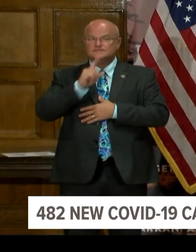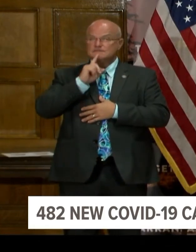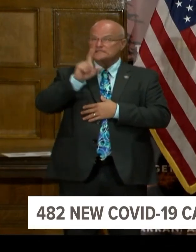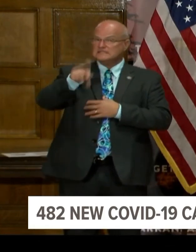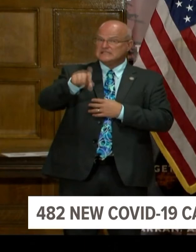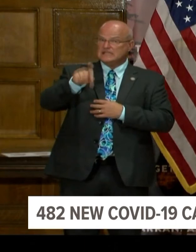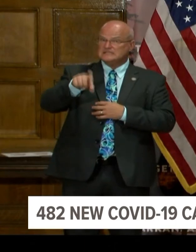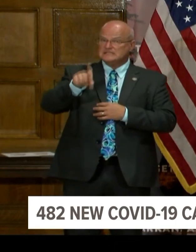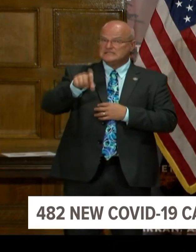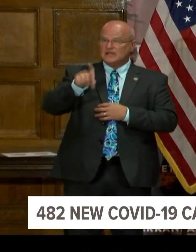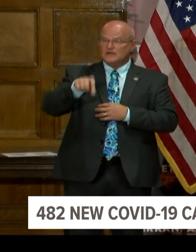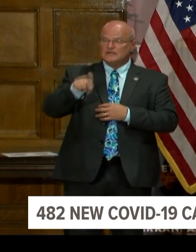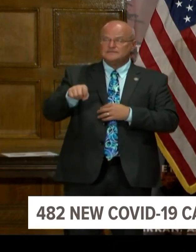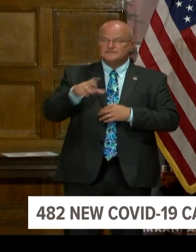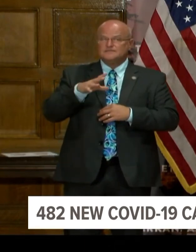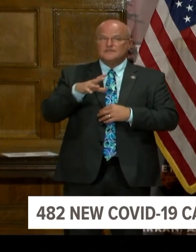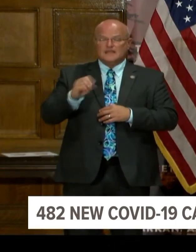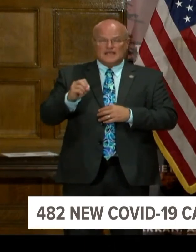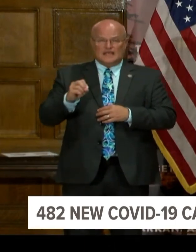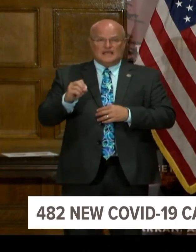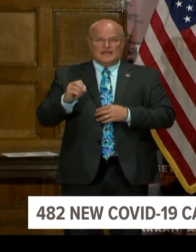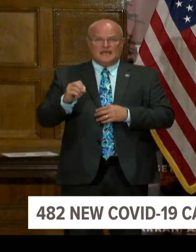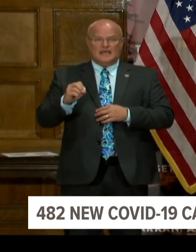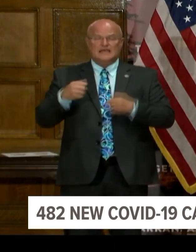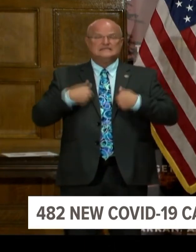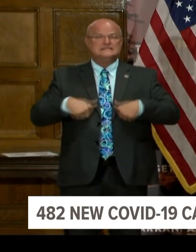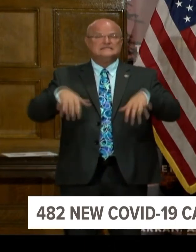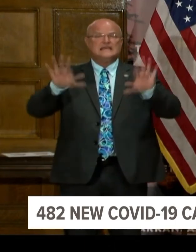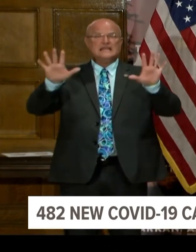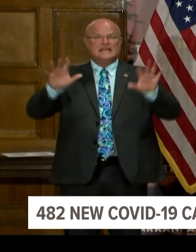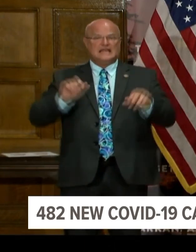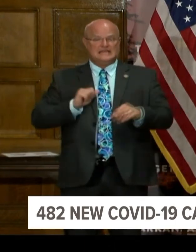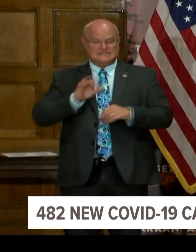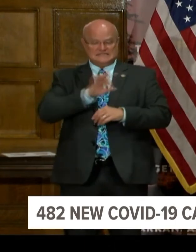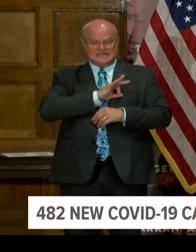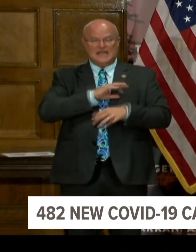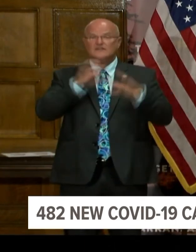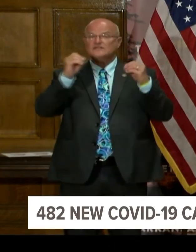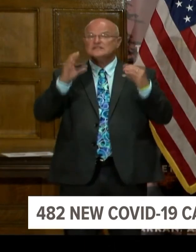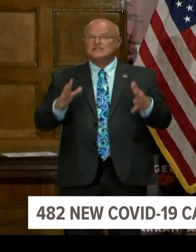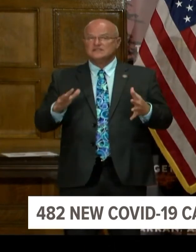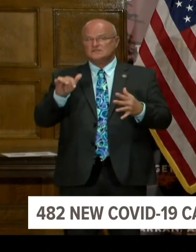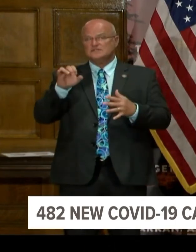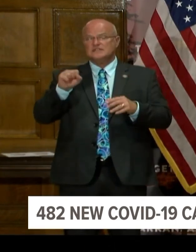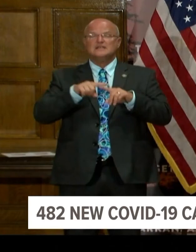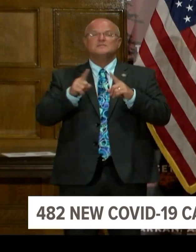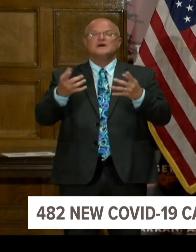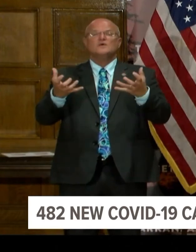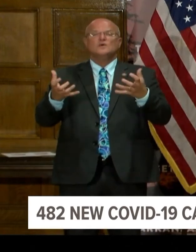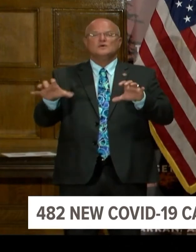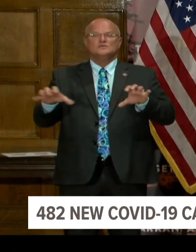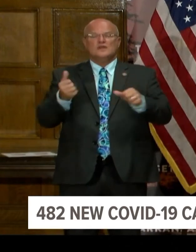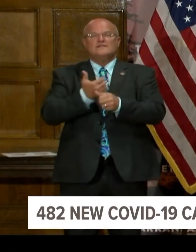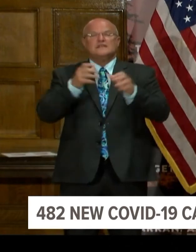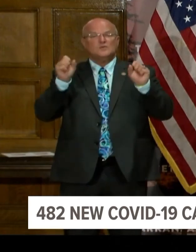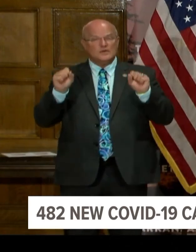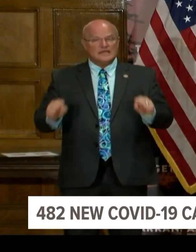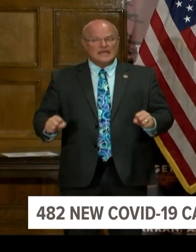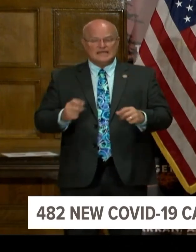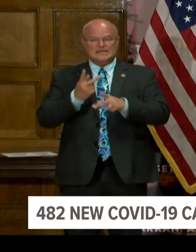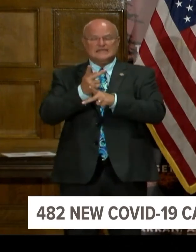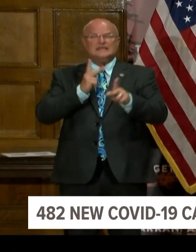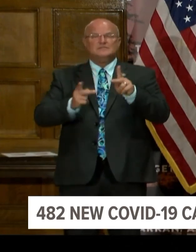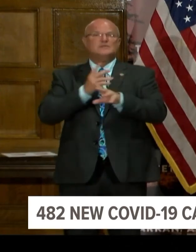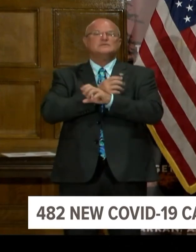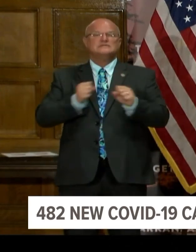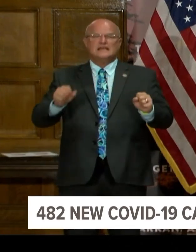necessary, and there's dedicated staff and teachers, but we want to do everything we can to keep everyone